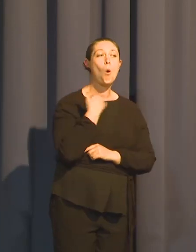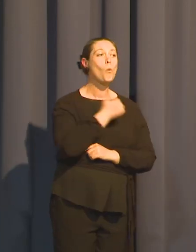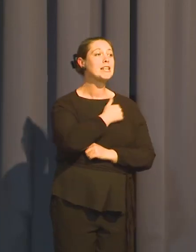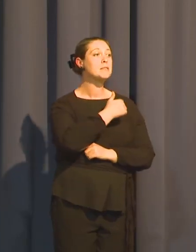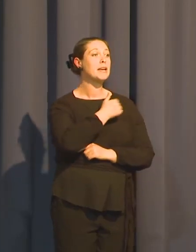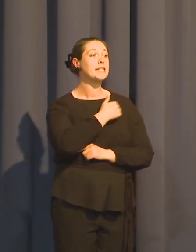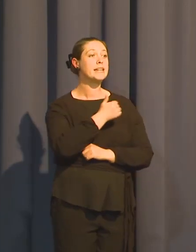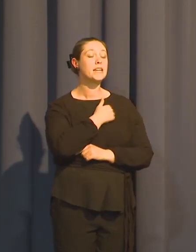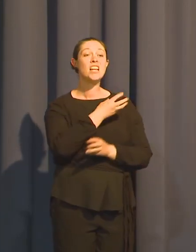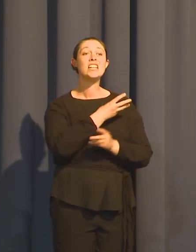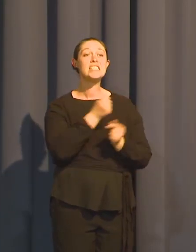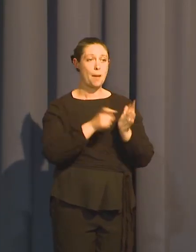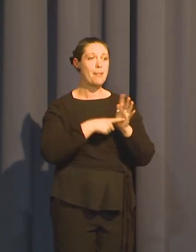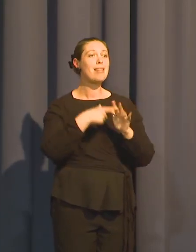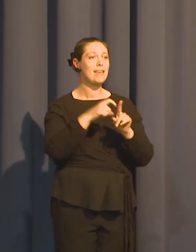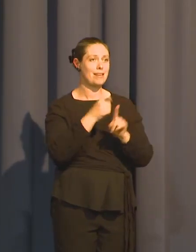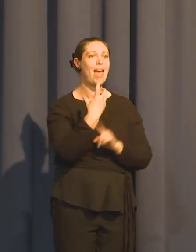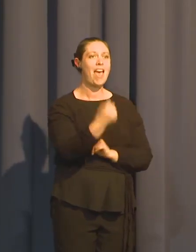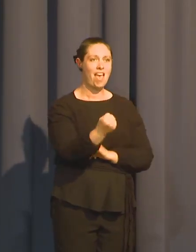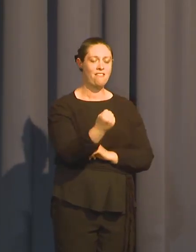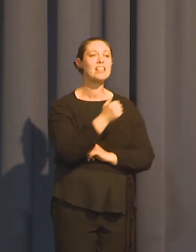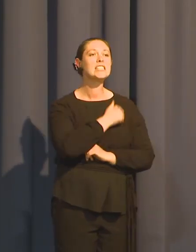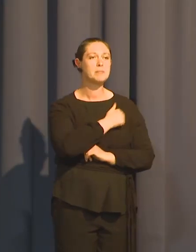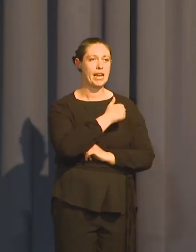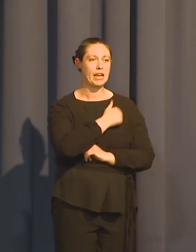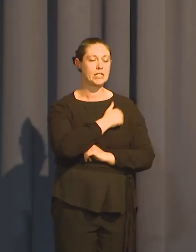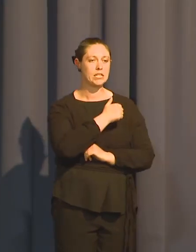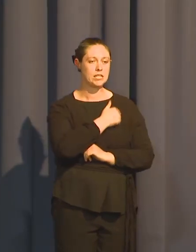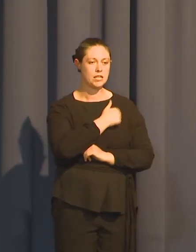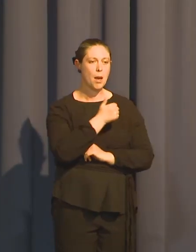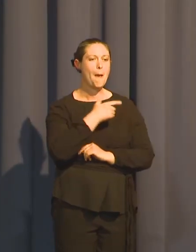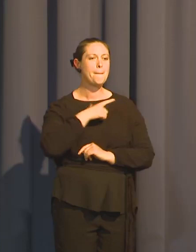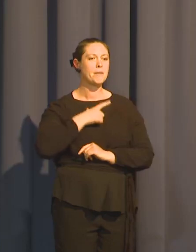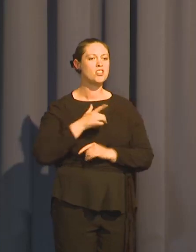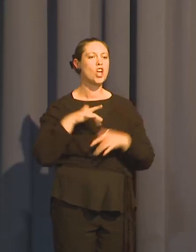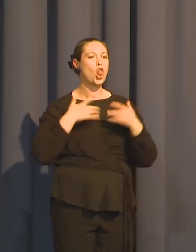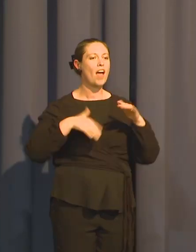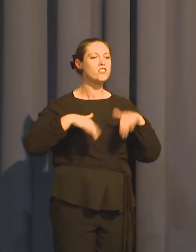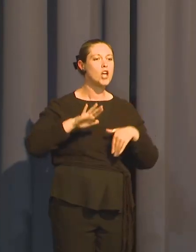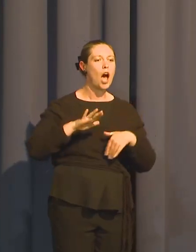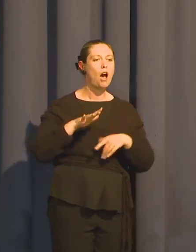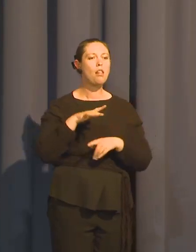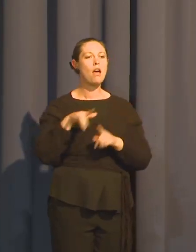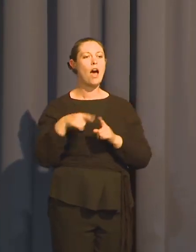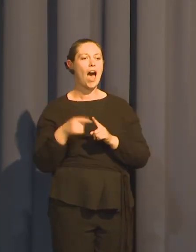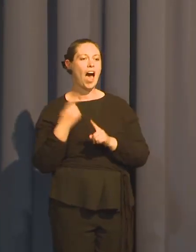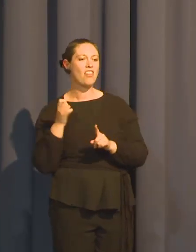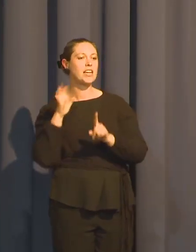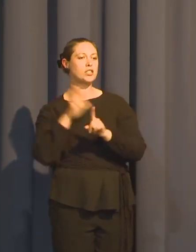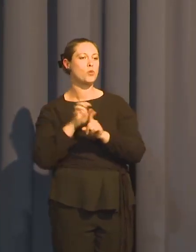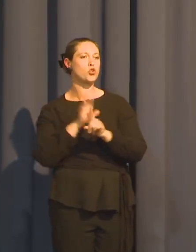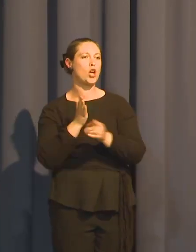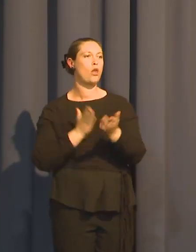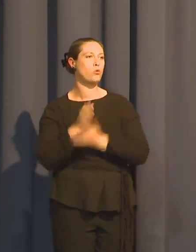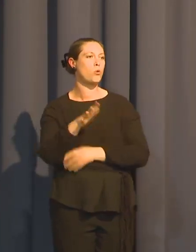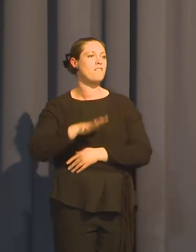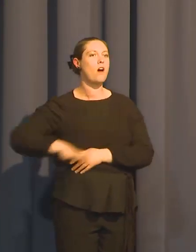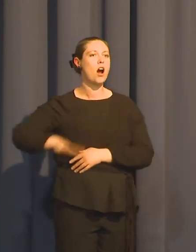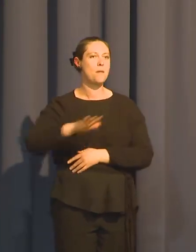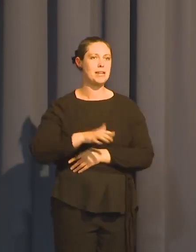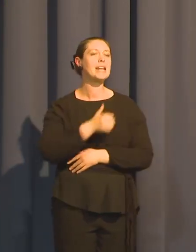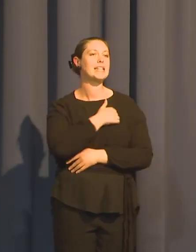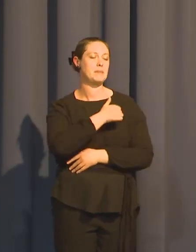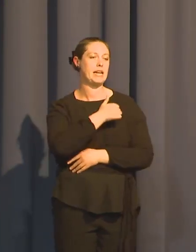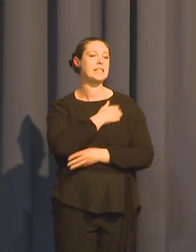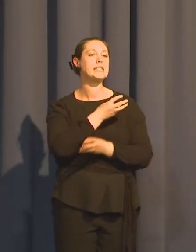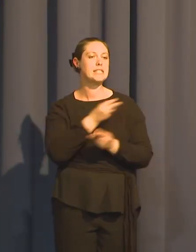levels of lead in your community due to that range of lifestyle or other environmental factors. As